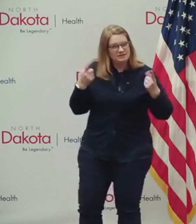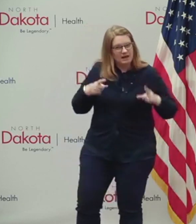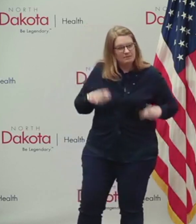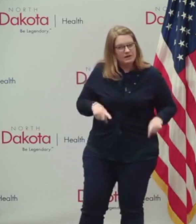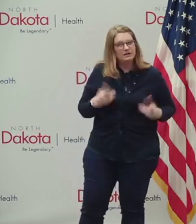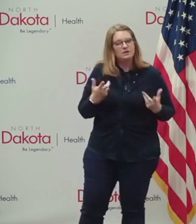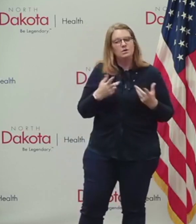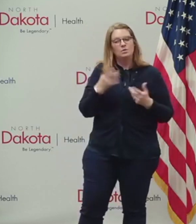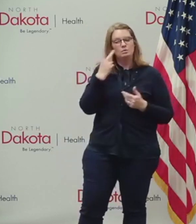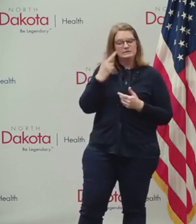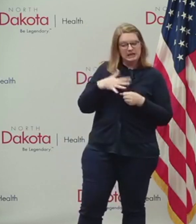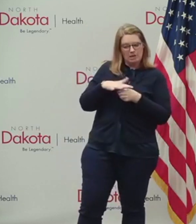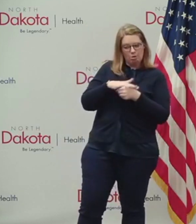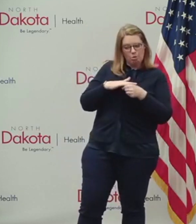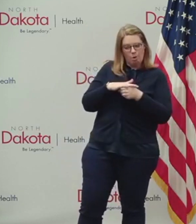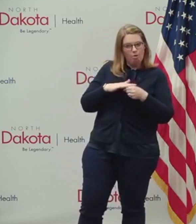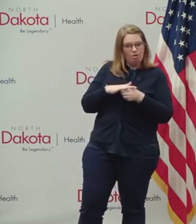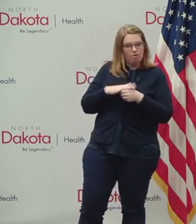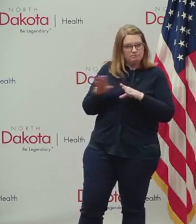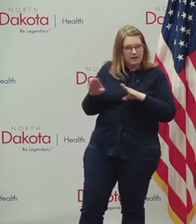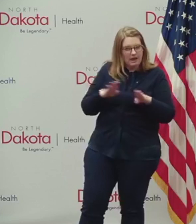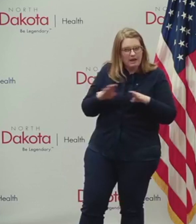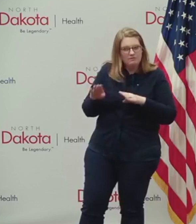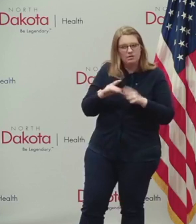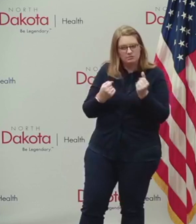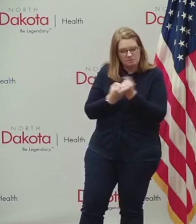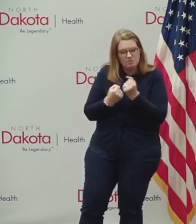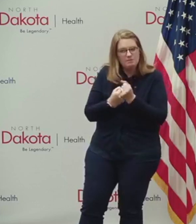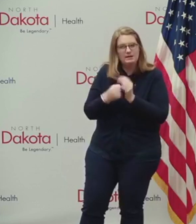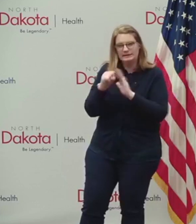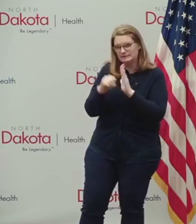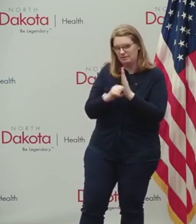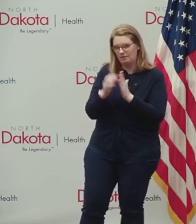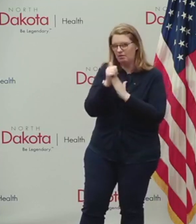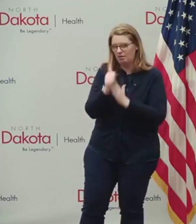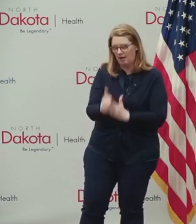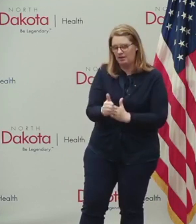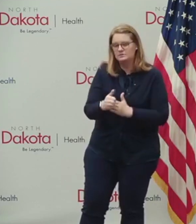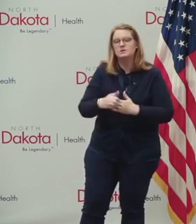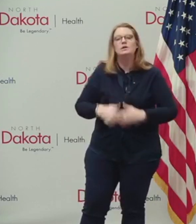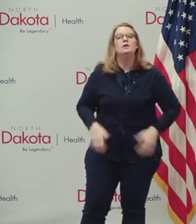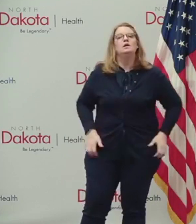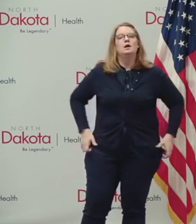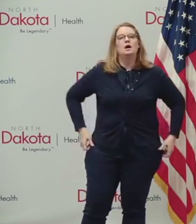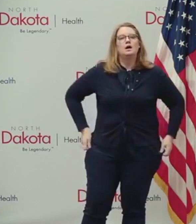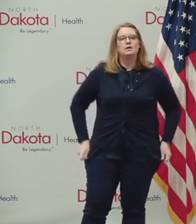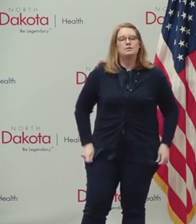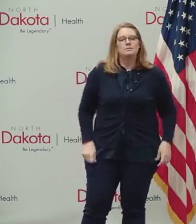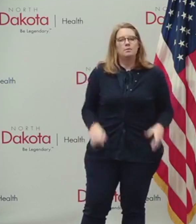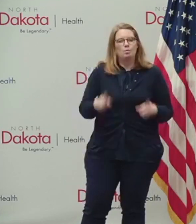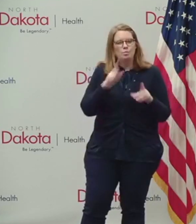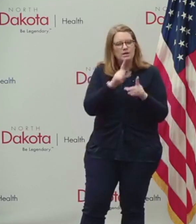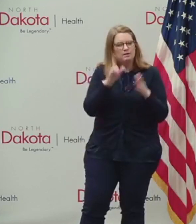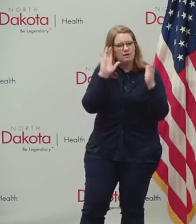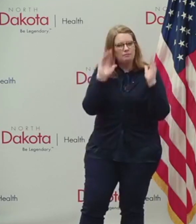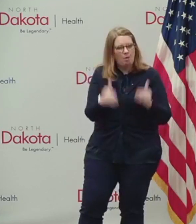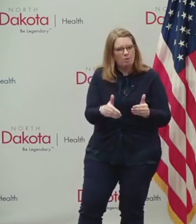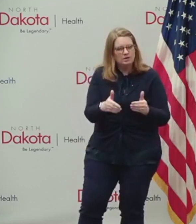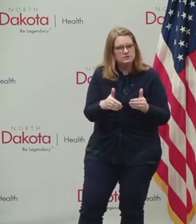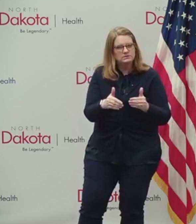action supported by our state guidelines. And I think I want to, again, also focus a little bit on